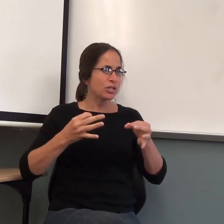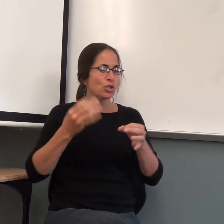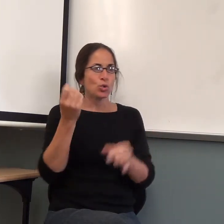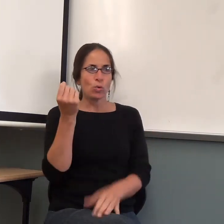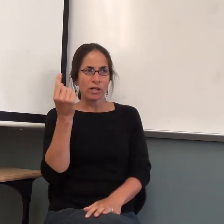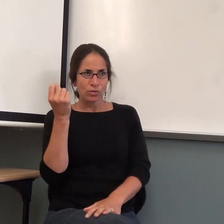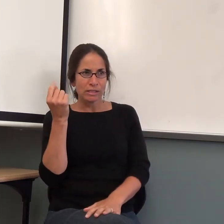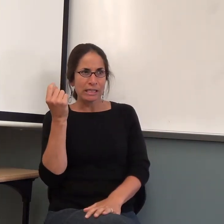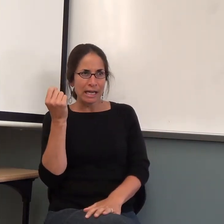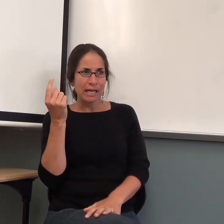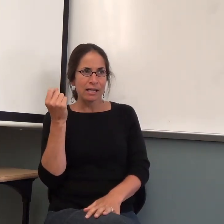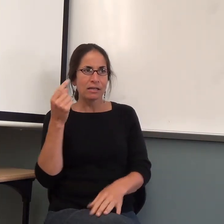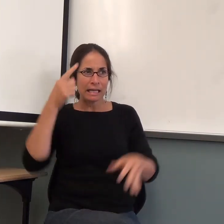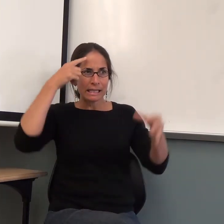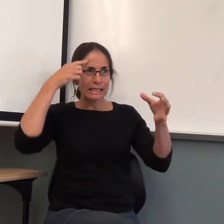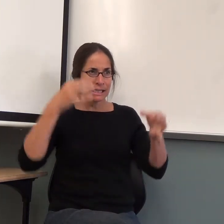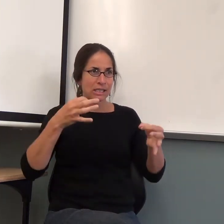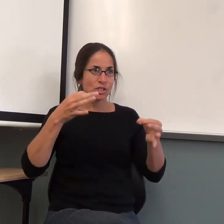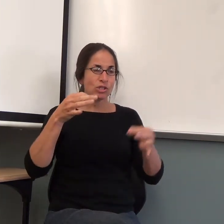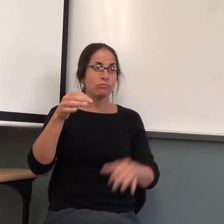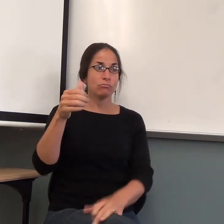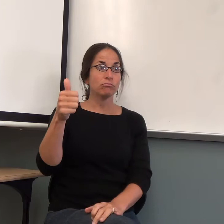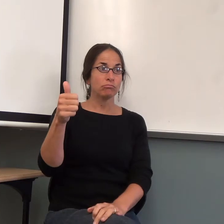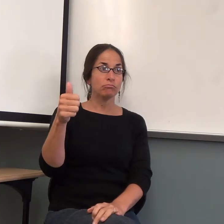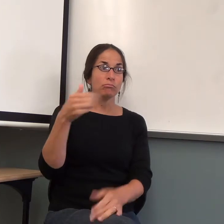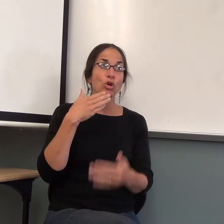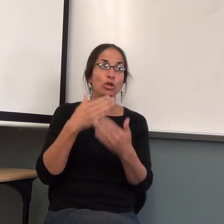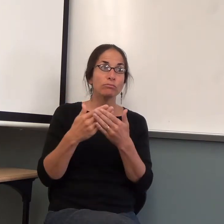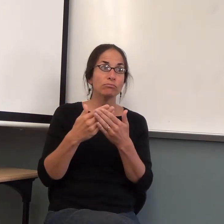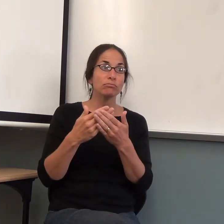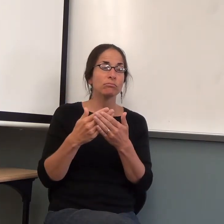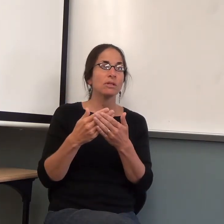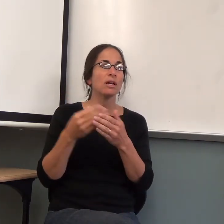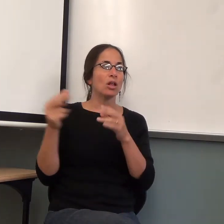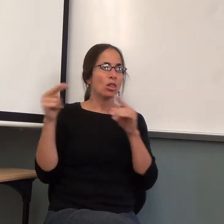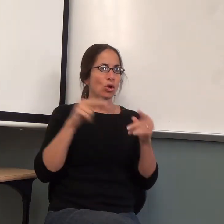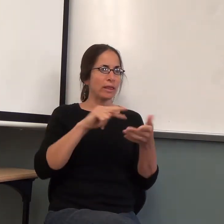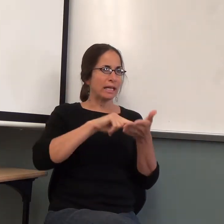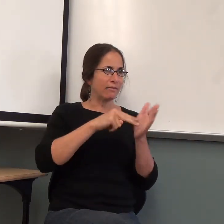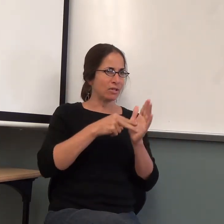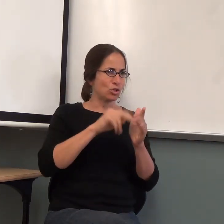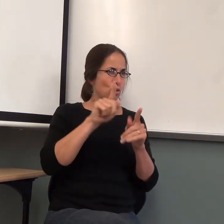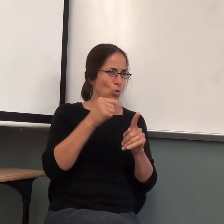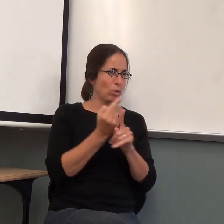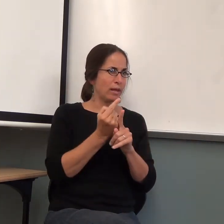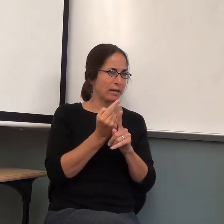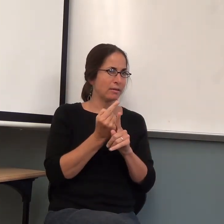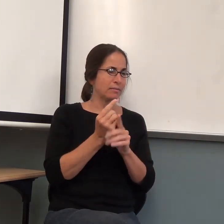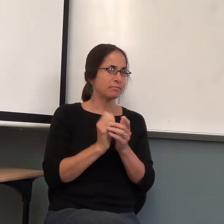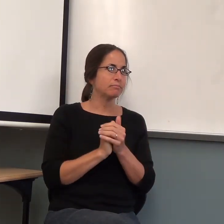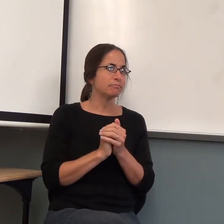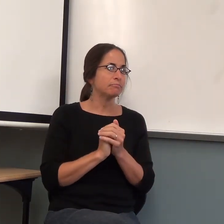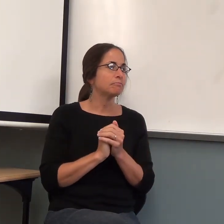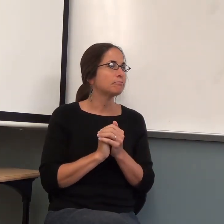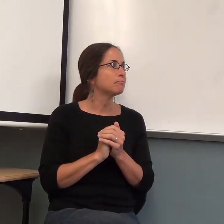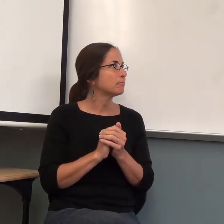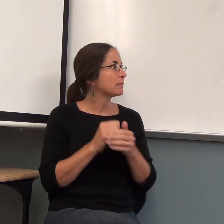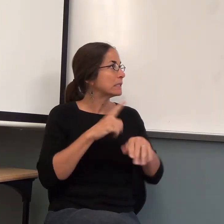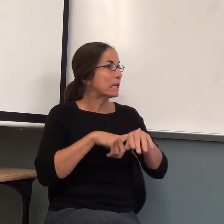it, a decision. Good, good. Let's look at just the definitions now for a little bit longer, just because of the timing. I want to make sure we get to